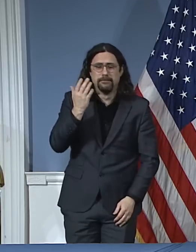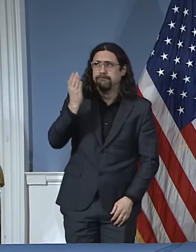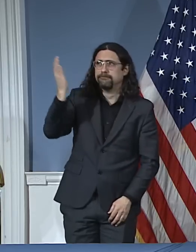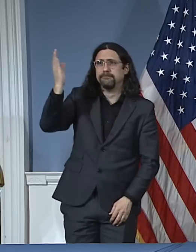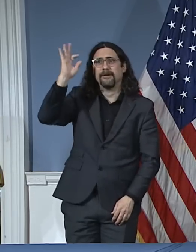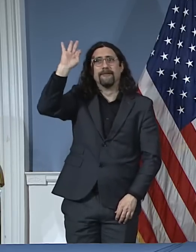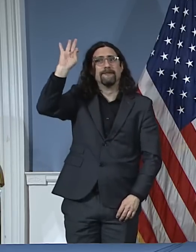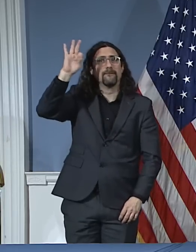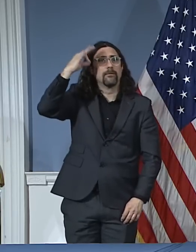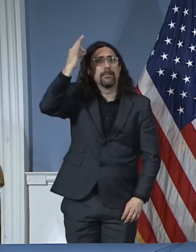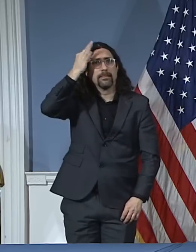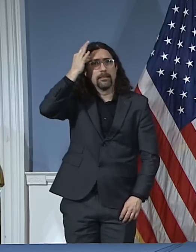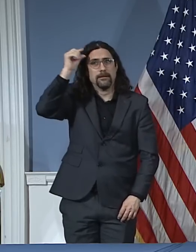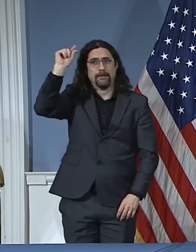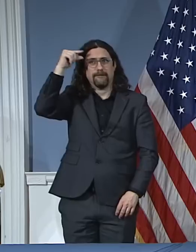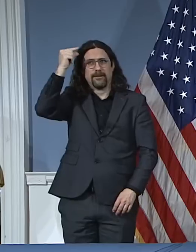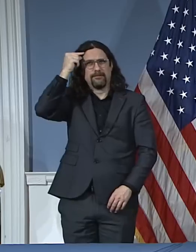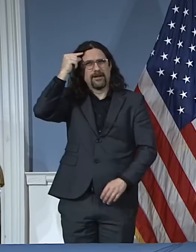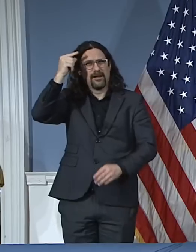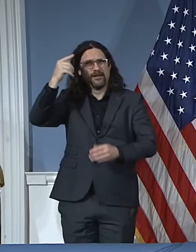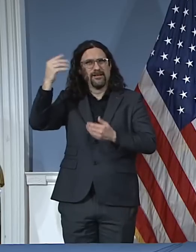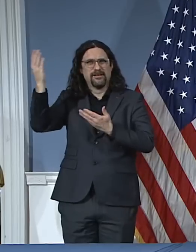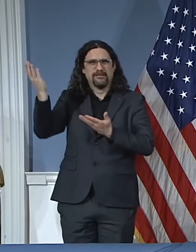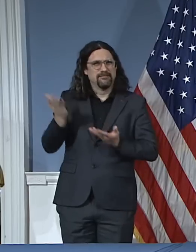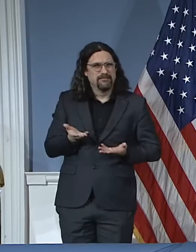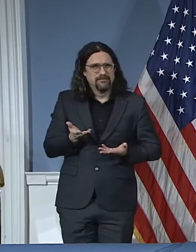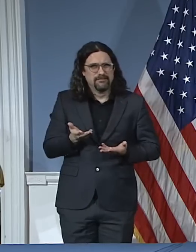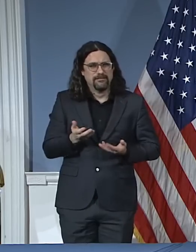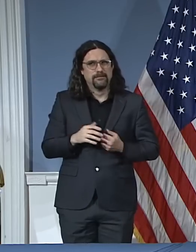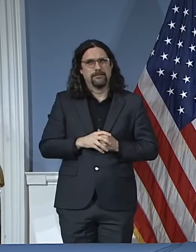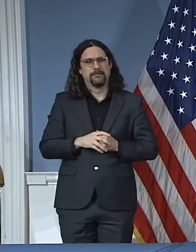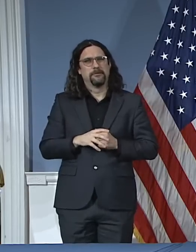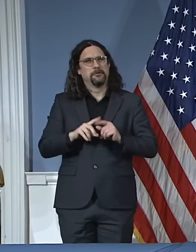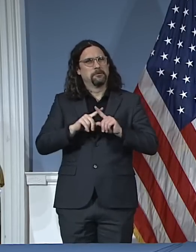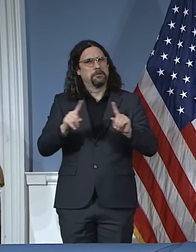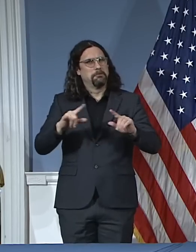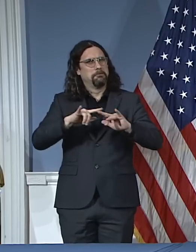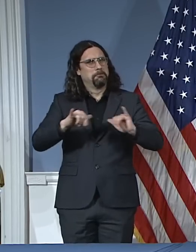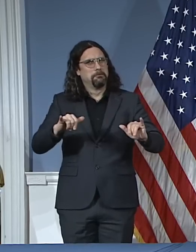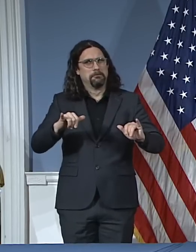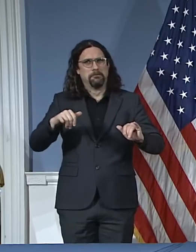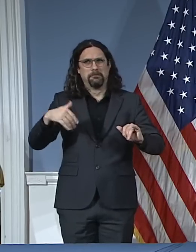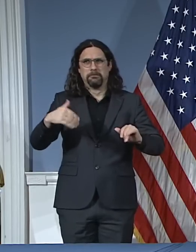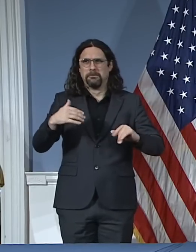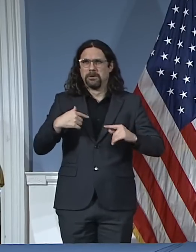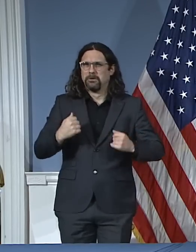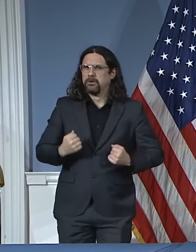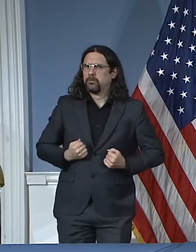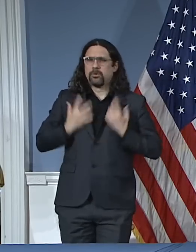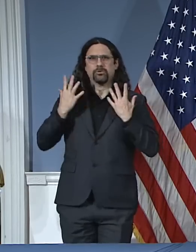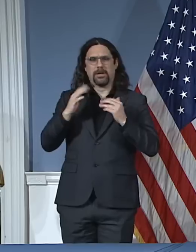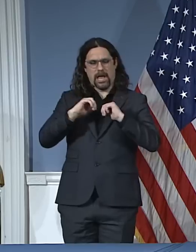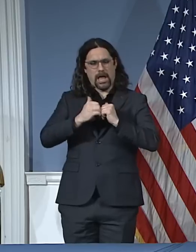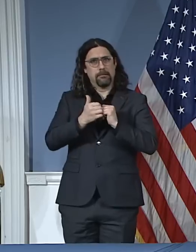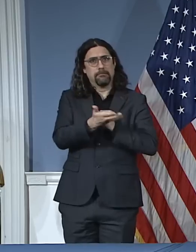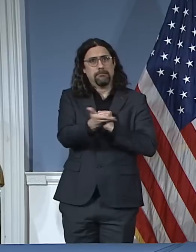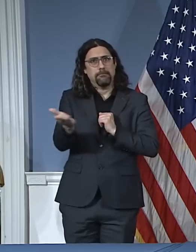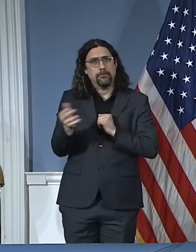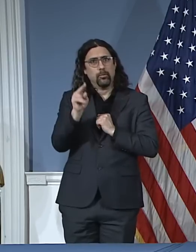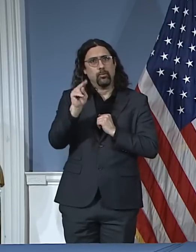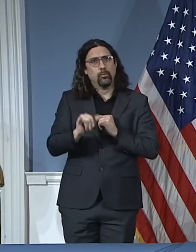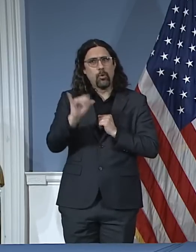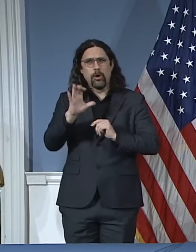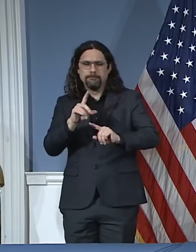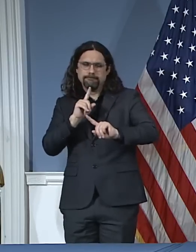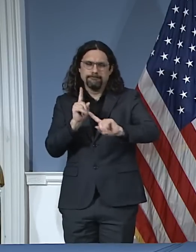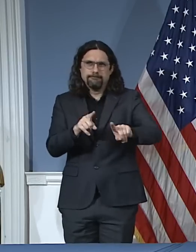everyday New Yorkers, from our public servants, from all the people who protect us and keep us healthy. So many good people who are